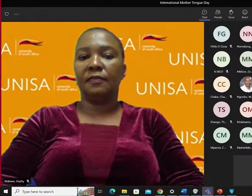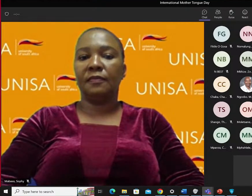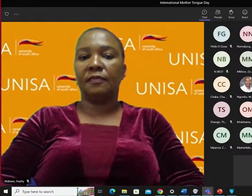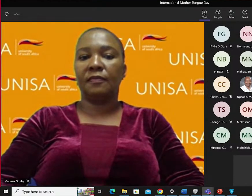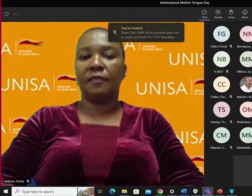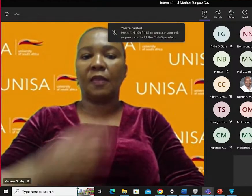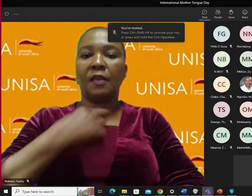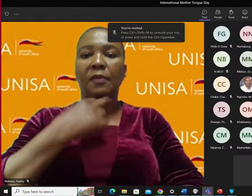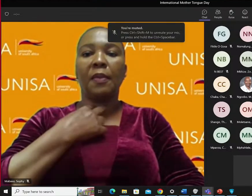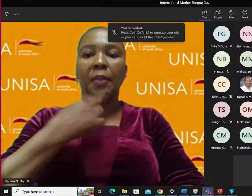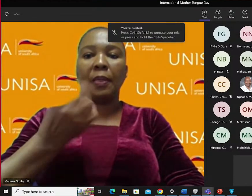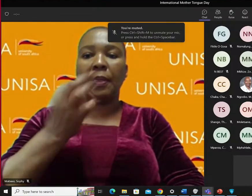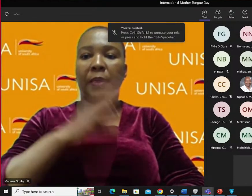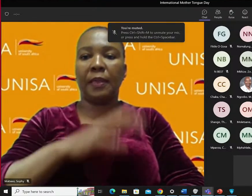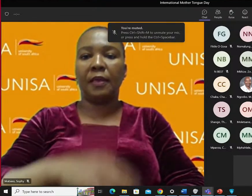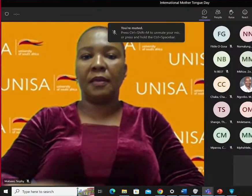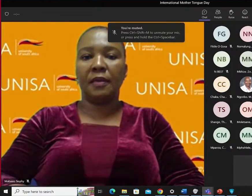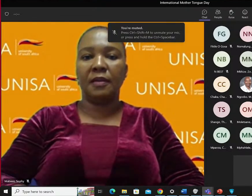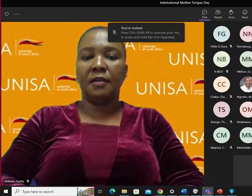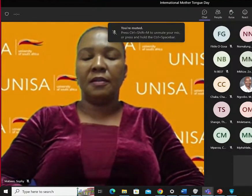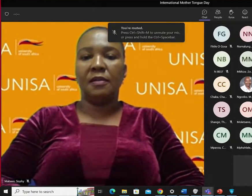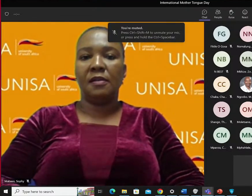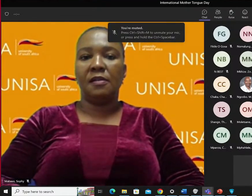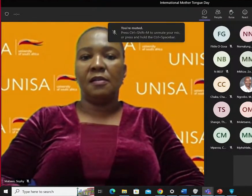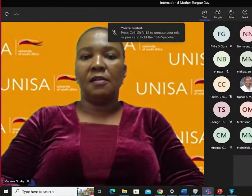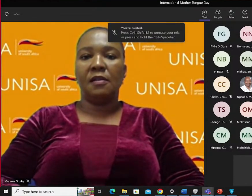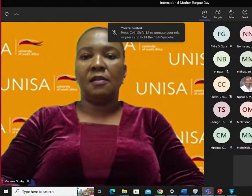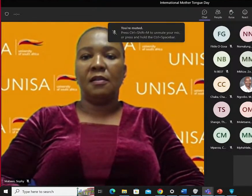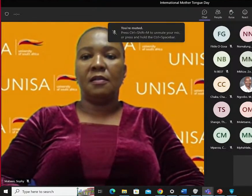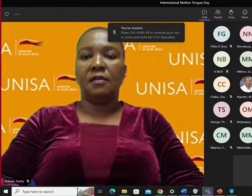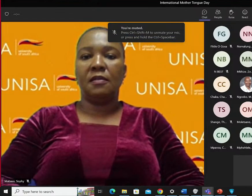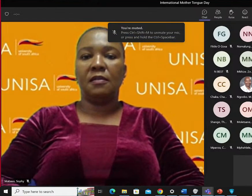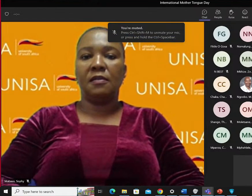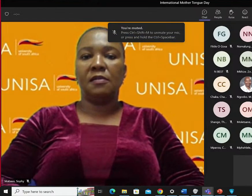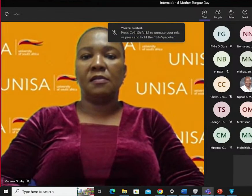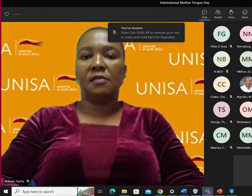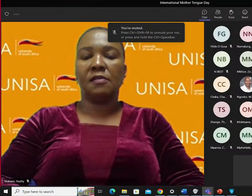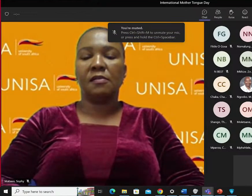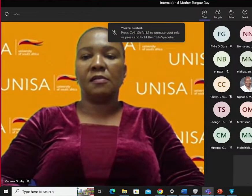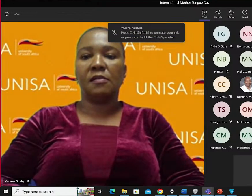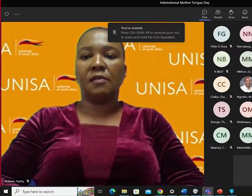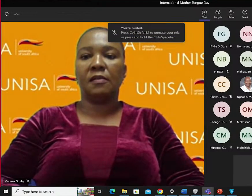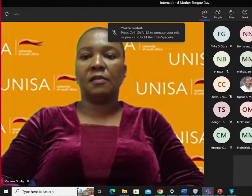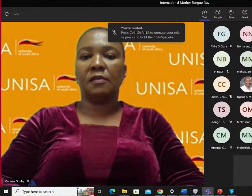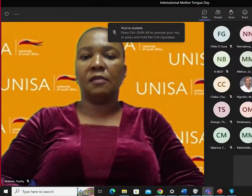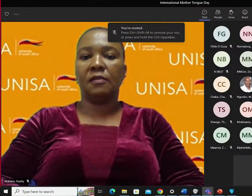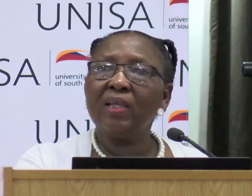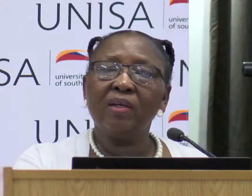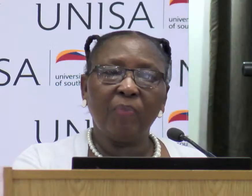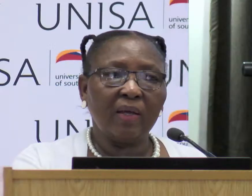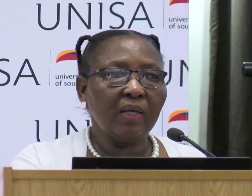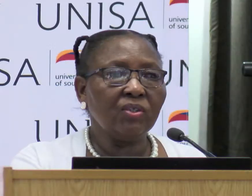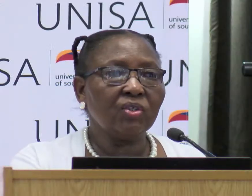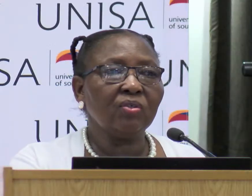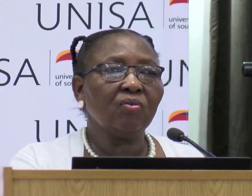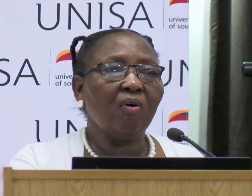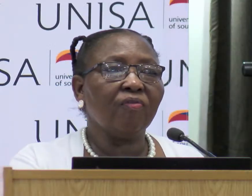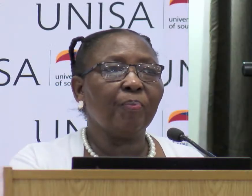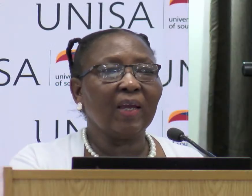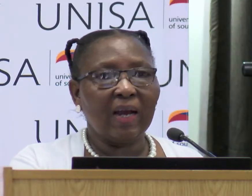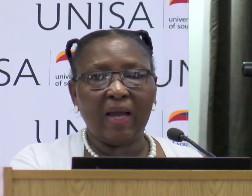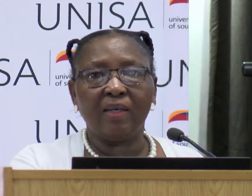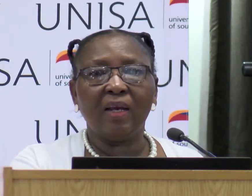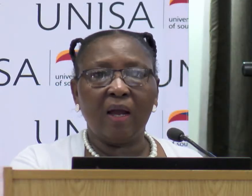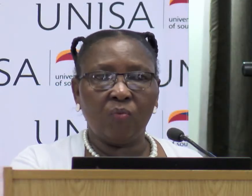1952 when the students at Bangladesh were fighting for the liberation